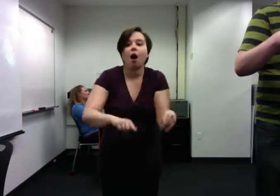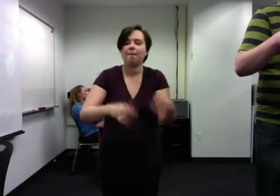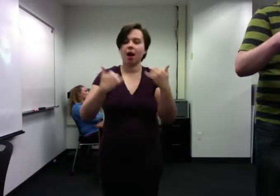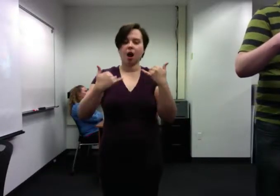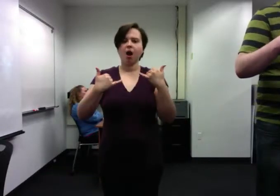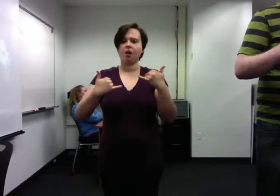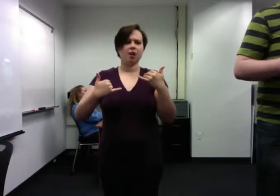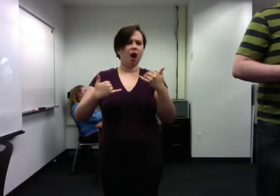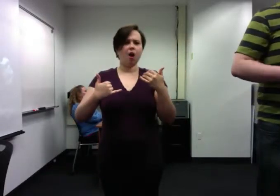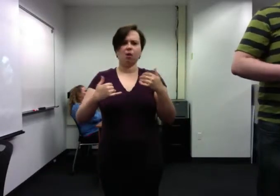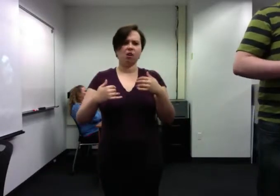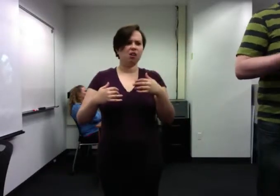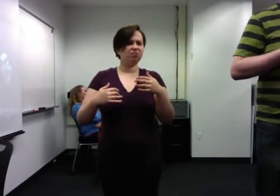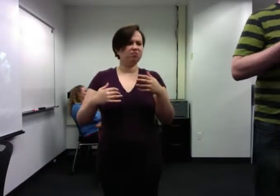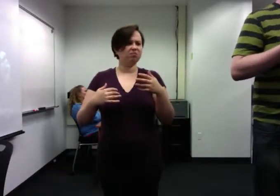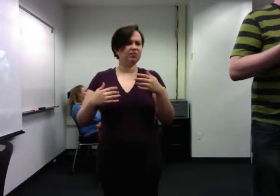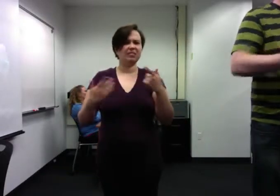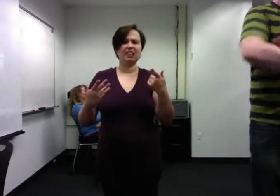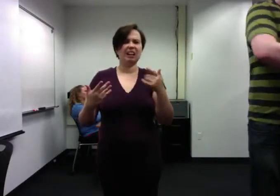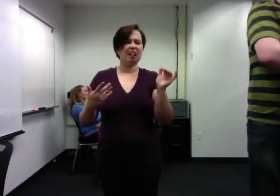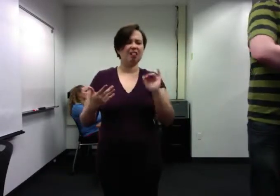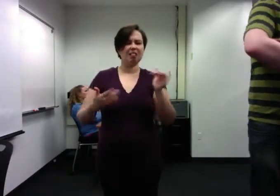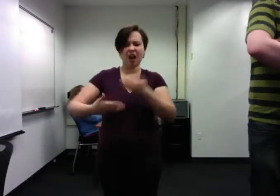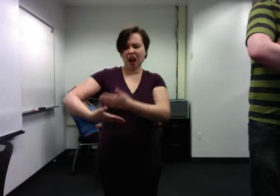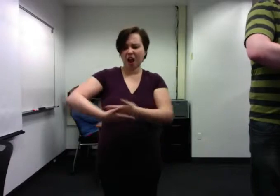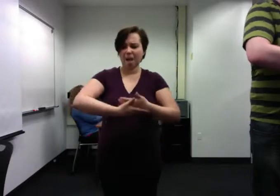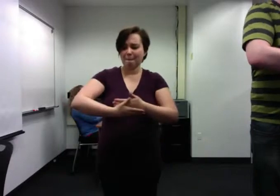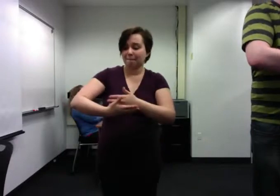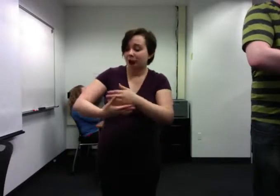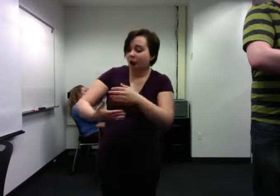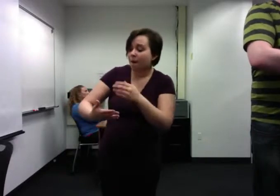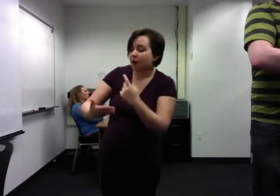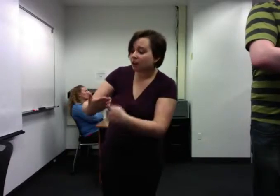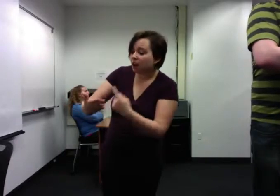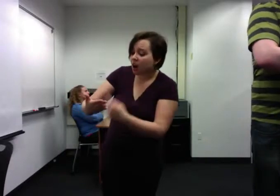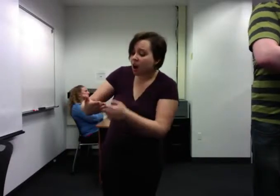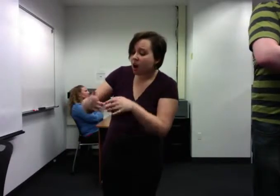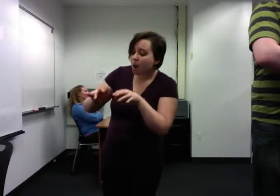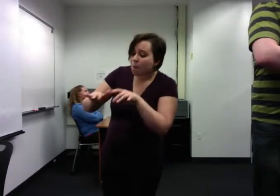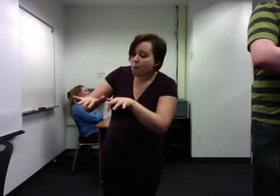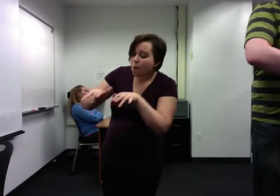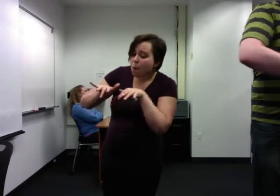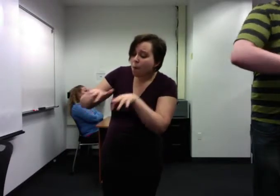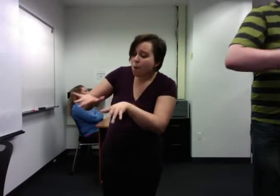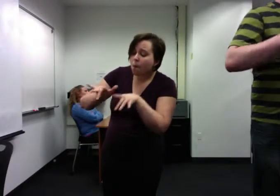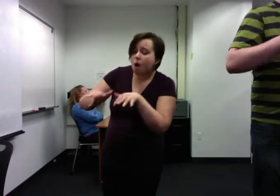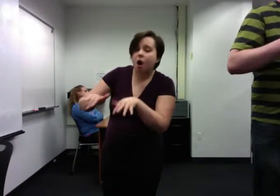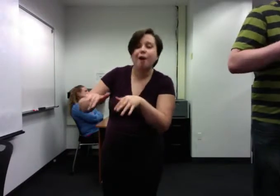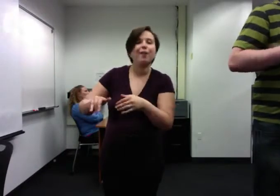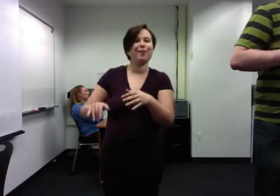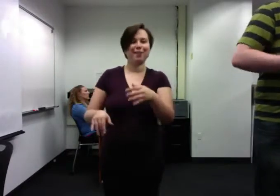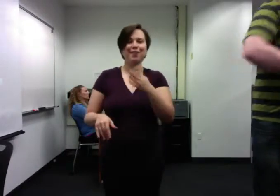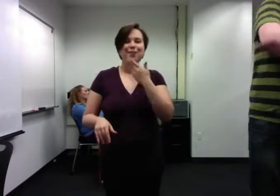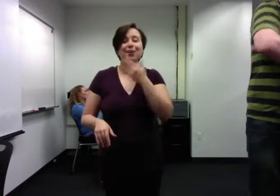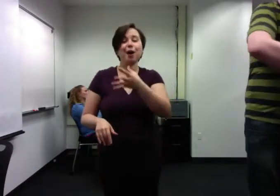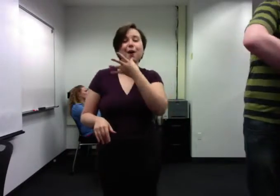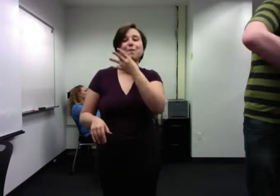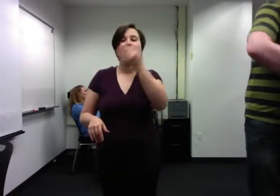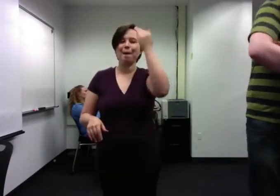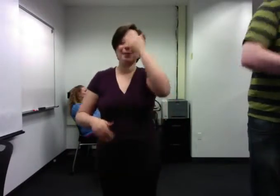infant stimulation. You know, good mamas knew that years ago when they held them and they loved them and they rocked them and they bounced them and they threw them